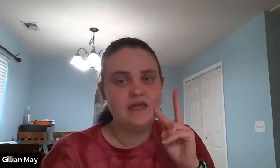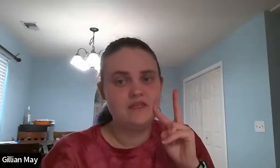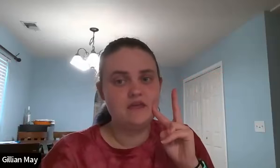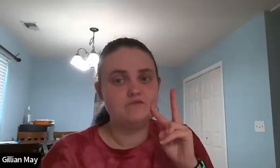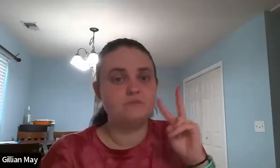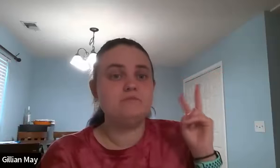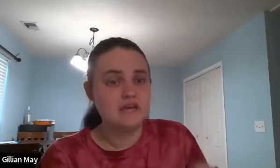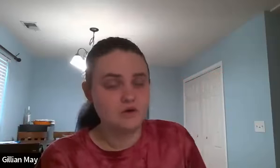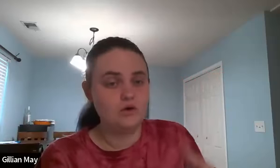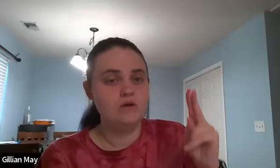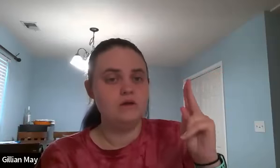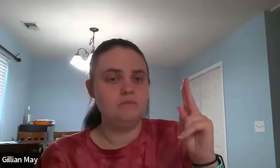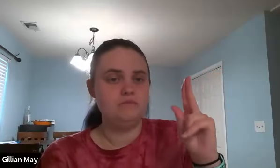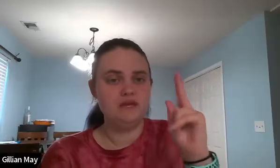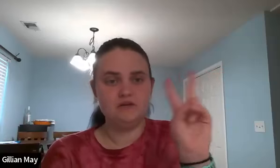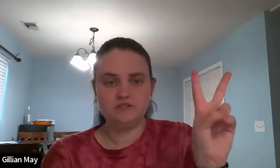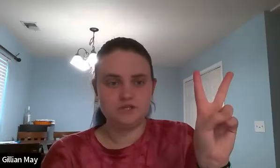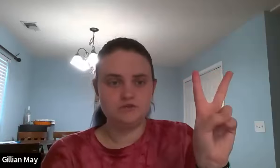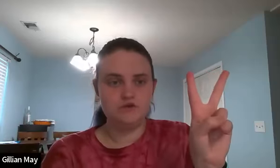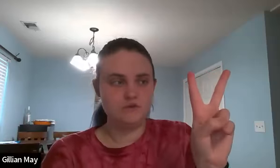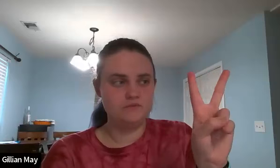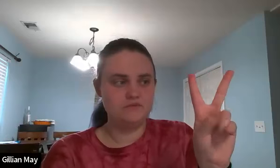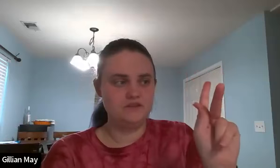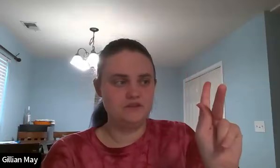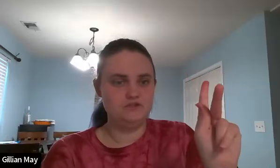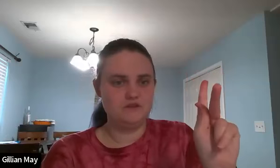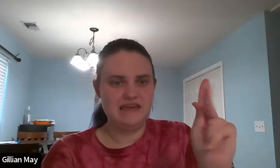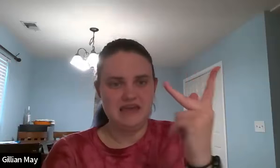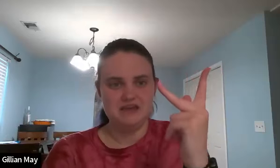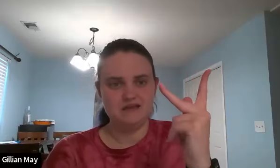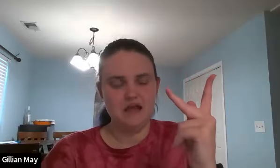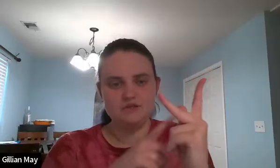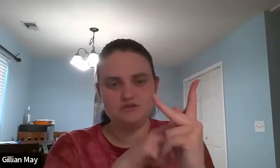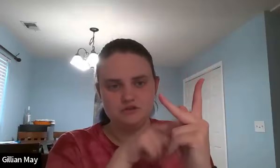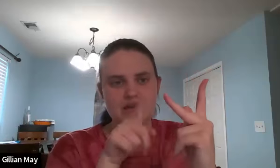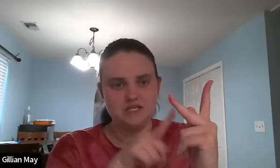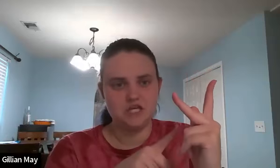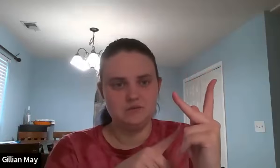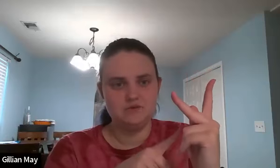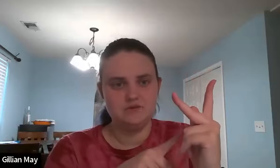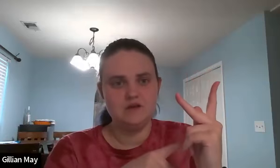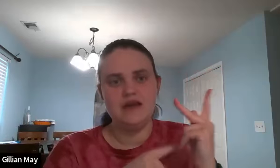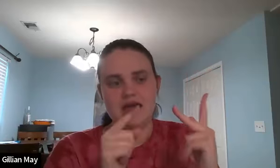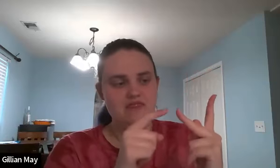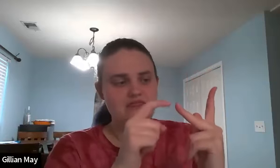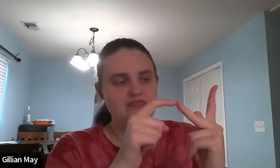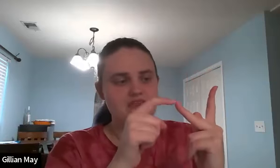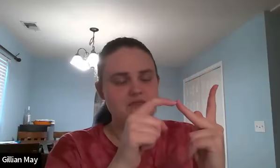And then for pickle is where you go from, you do the K, like I would do your K shape. And then the